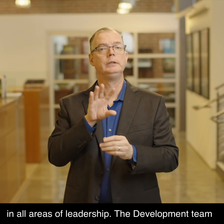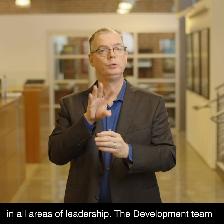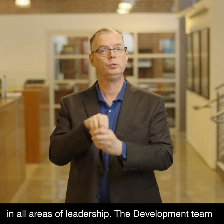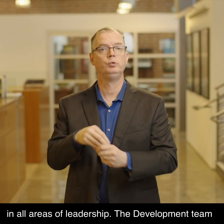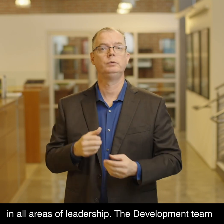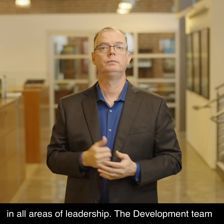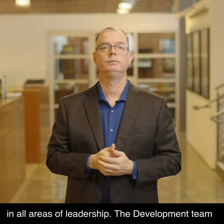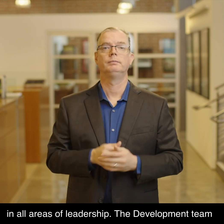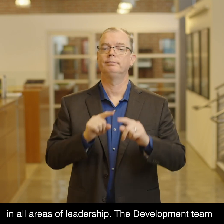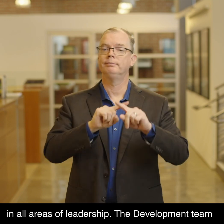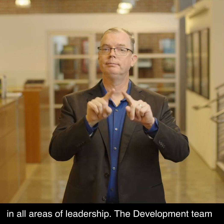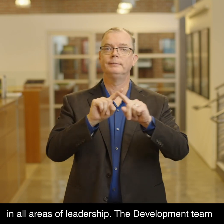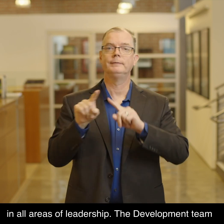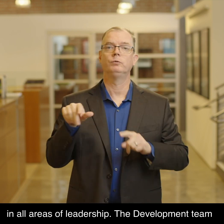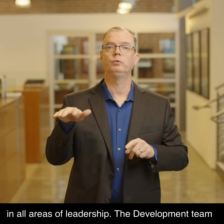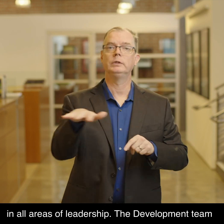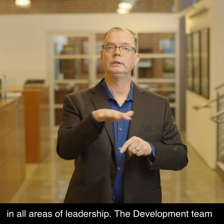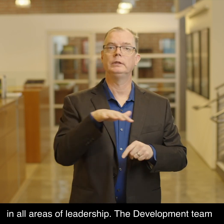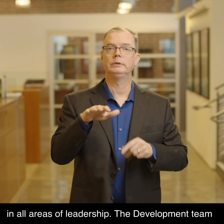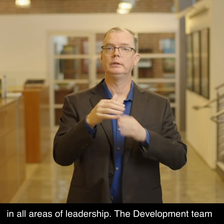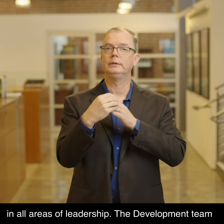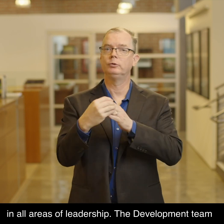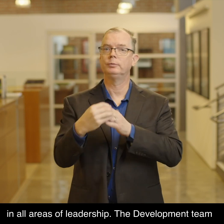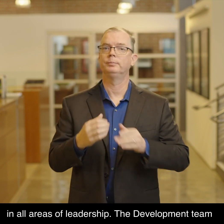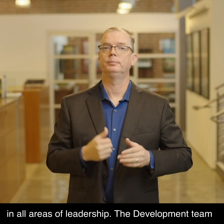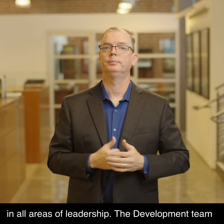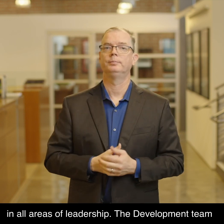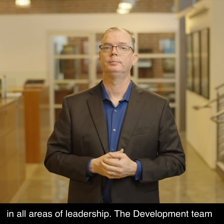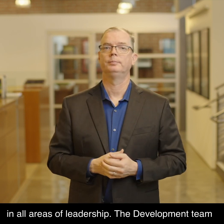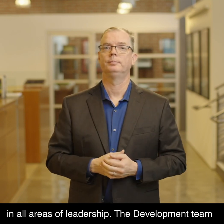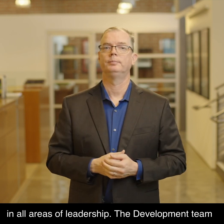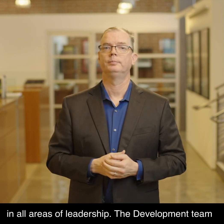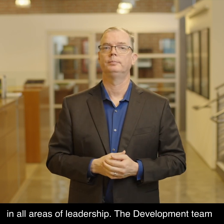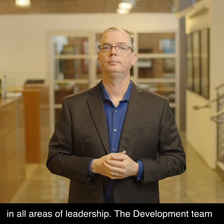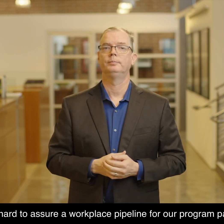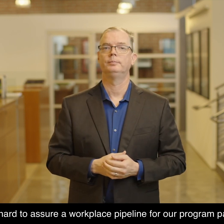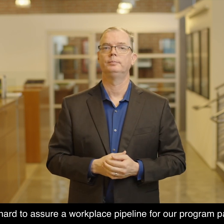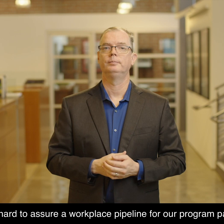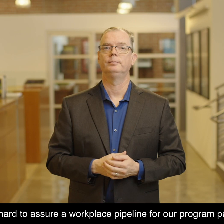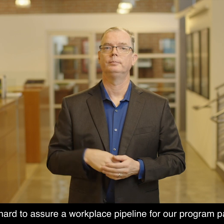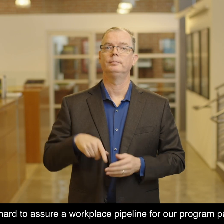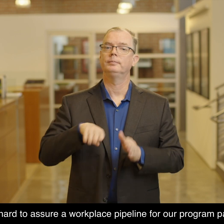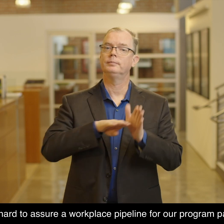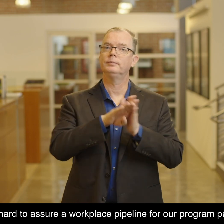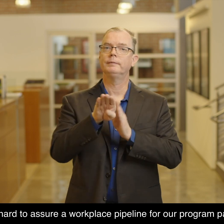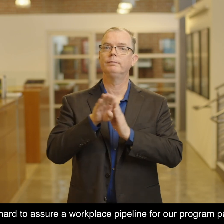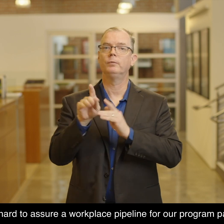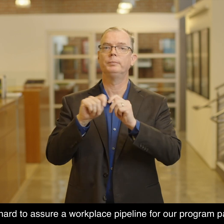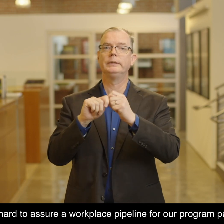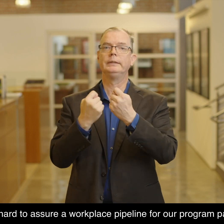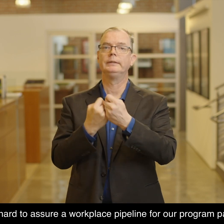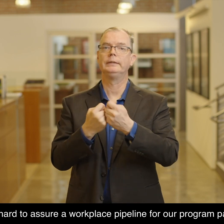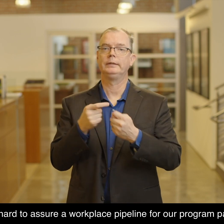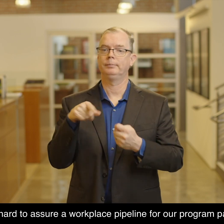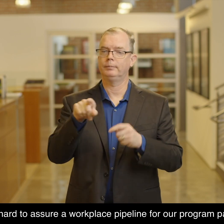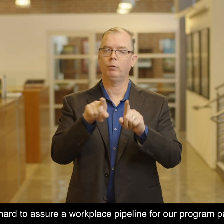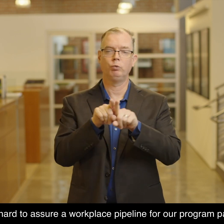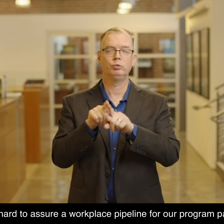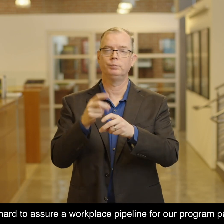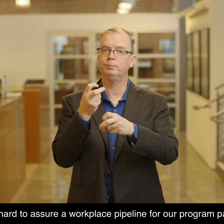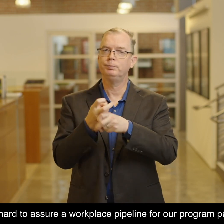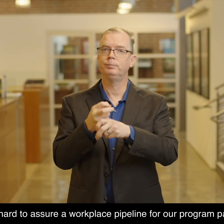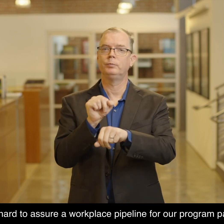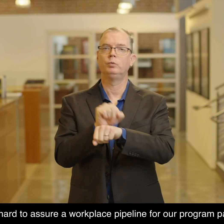all areas of leadership. The development team also works hard to assure